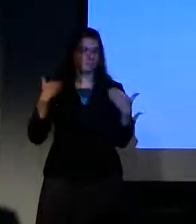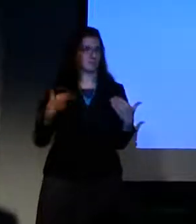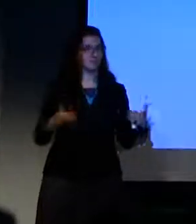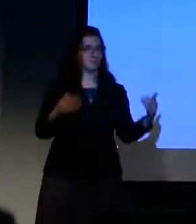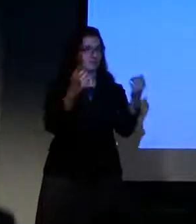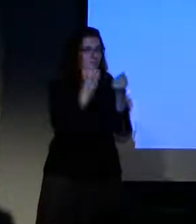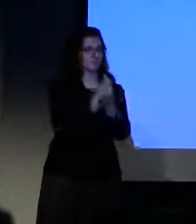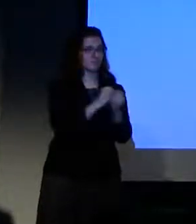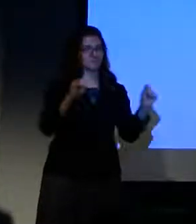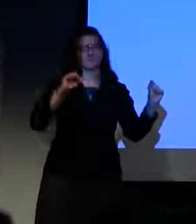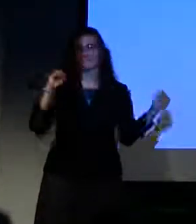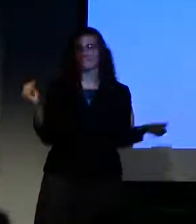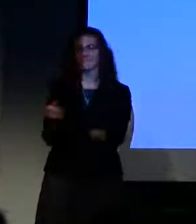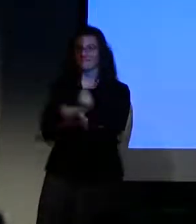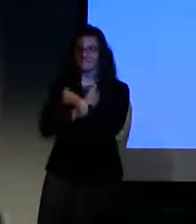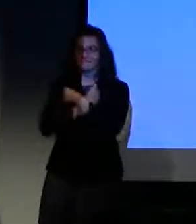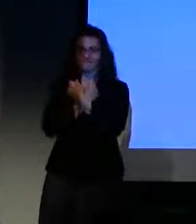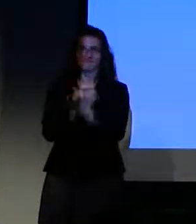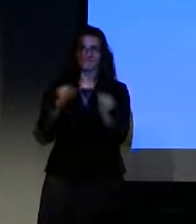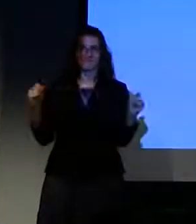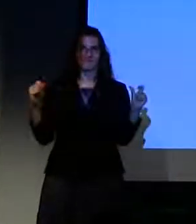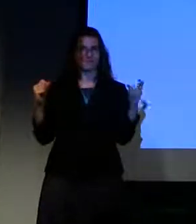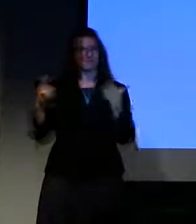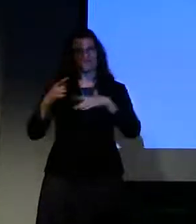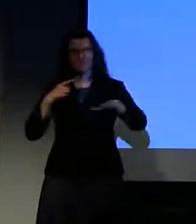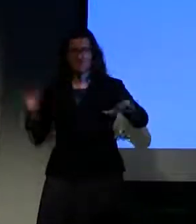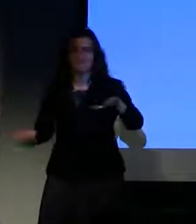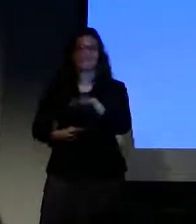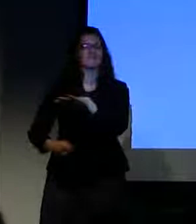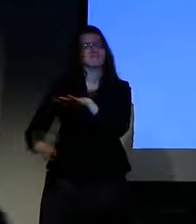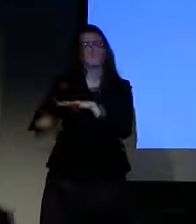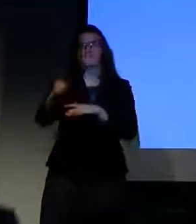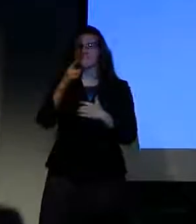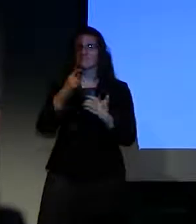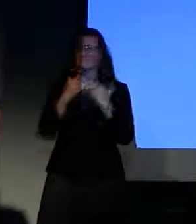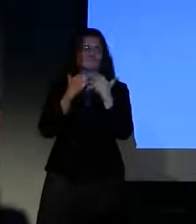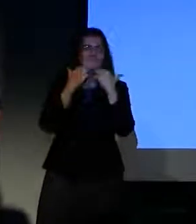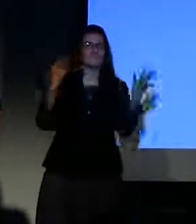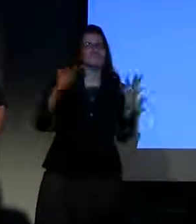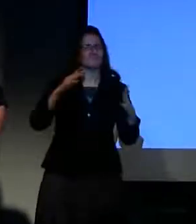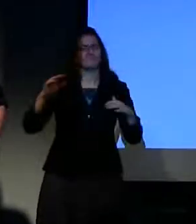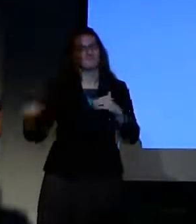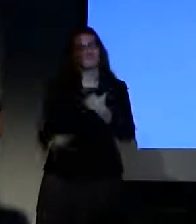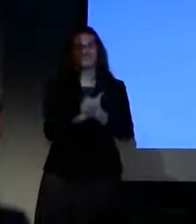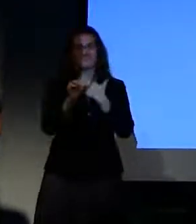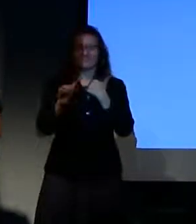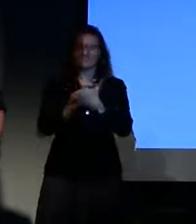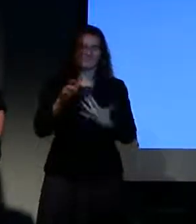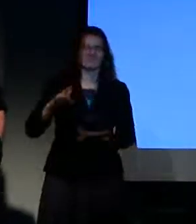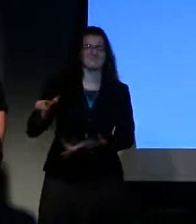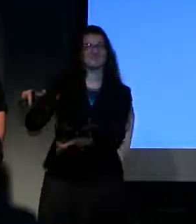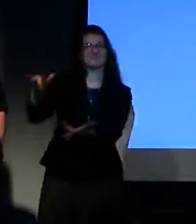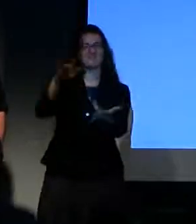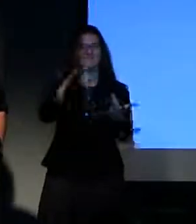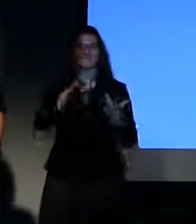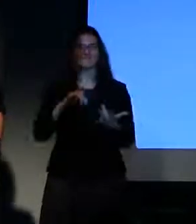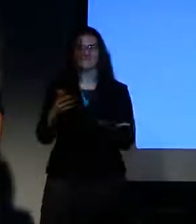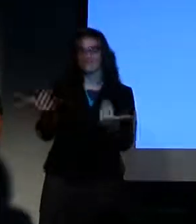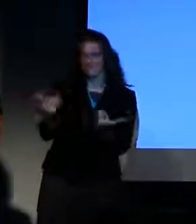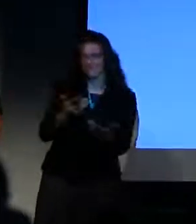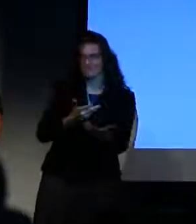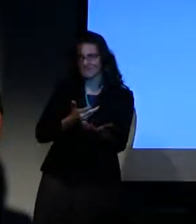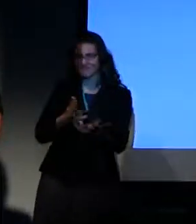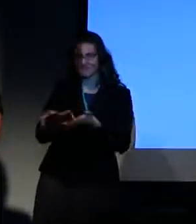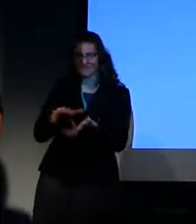love free, to dash reckless and dangerous, to court destruction with taunts,